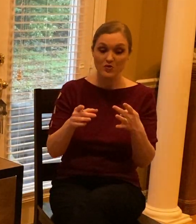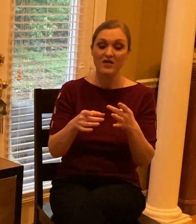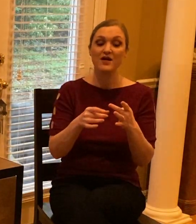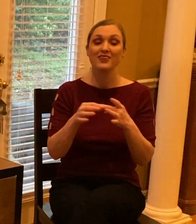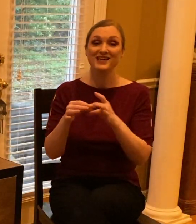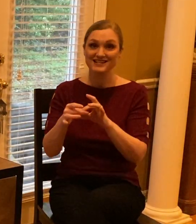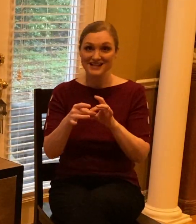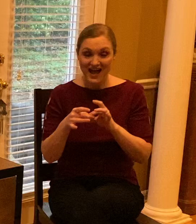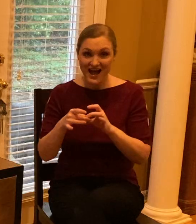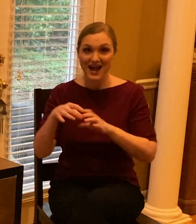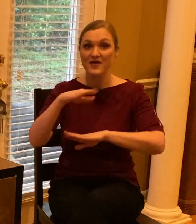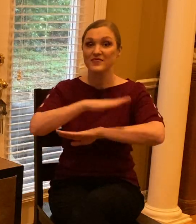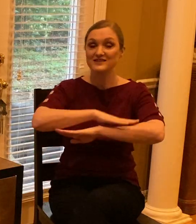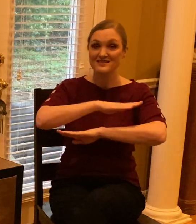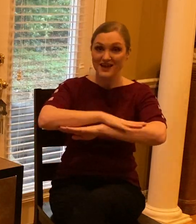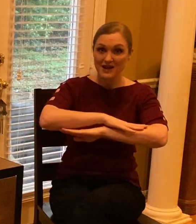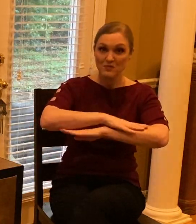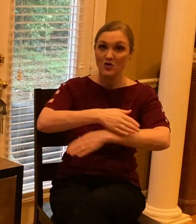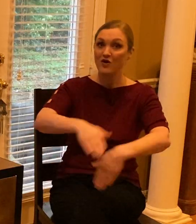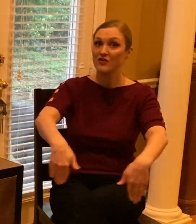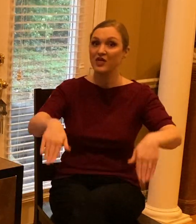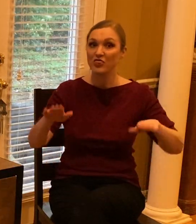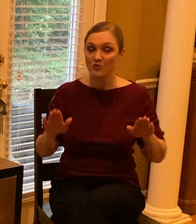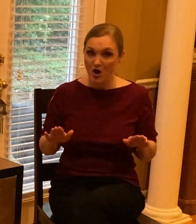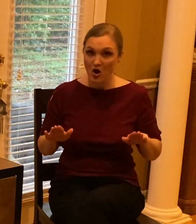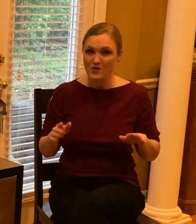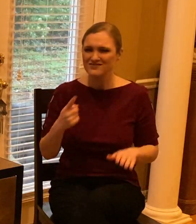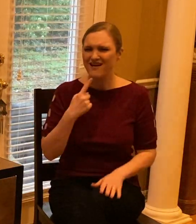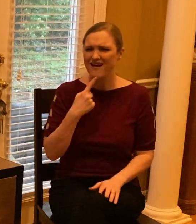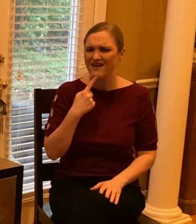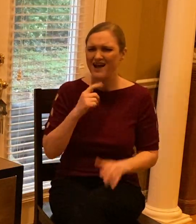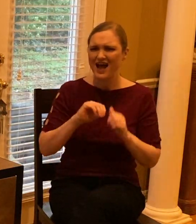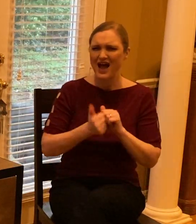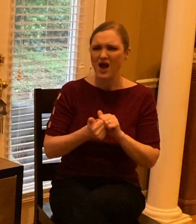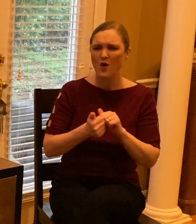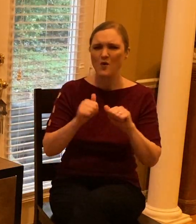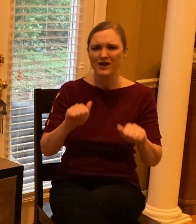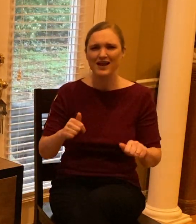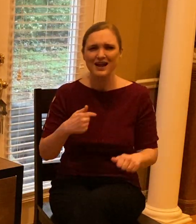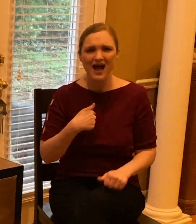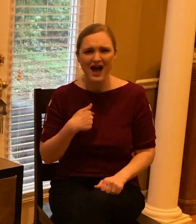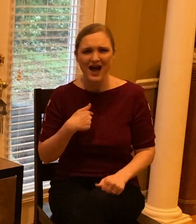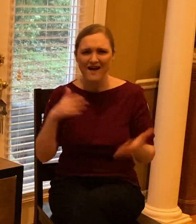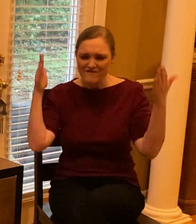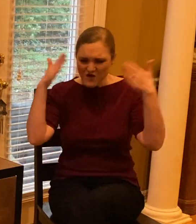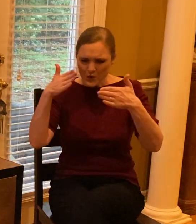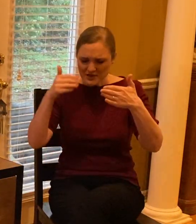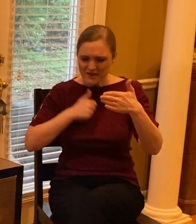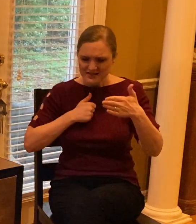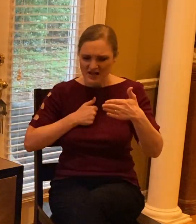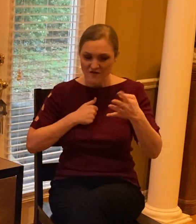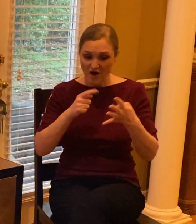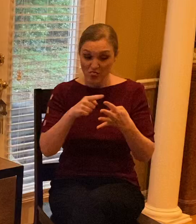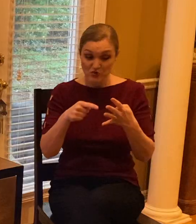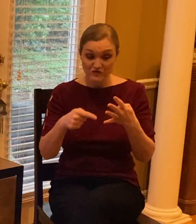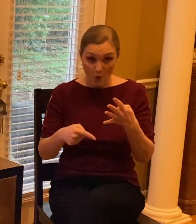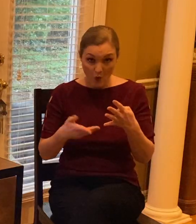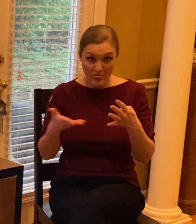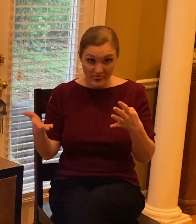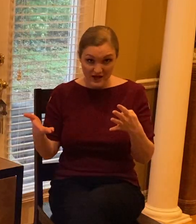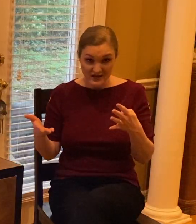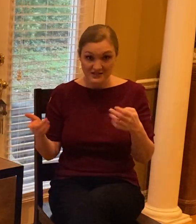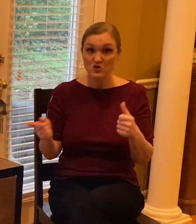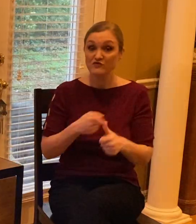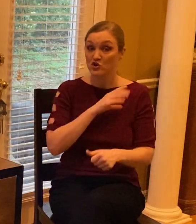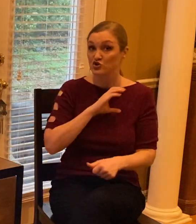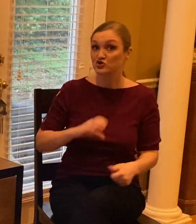tie, the table, and the throne. And say, how can I refocus myself on those four things that those